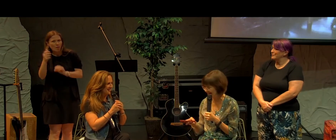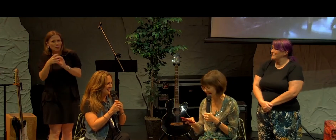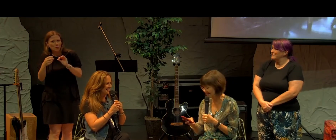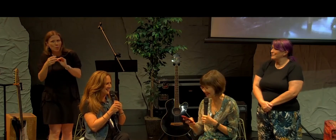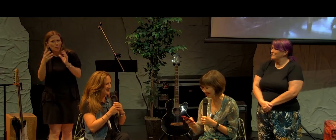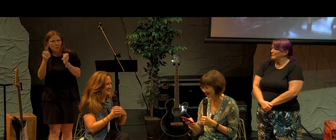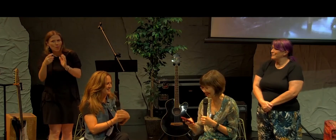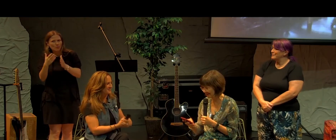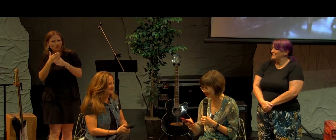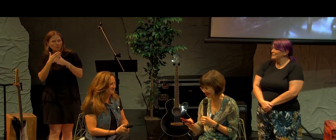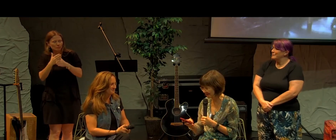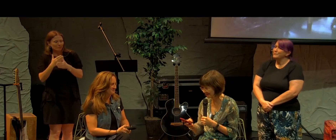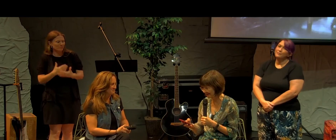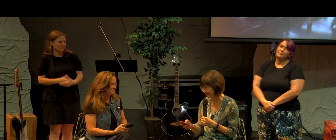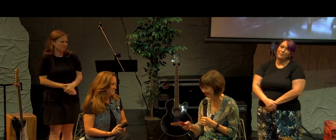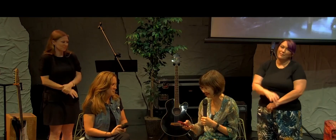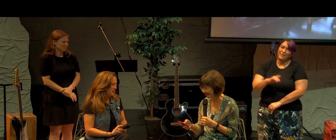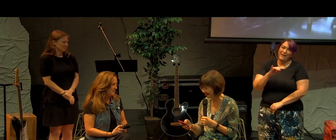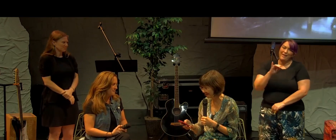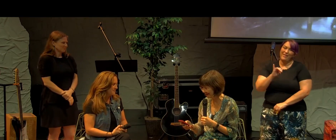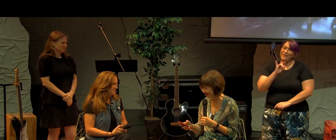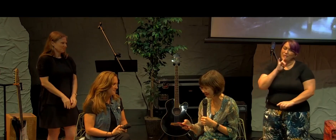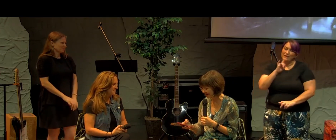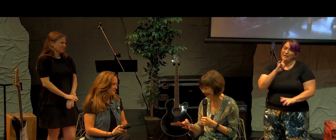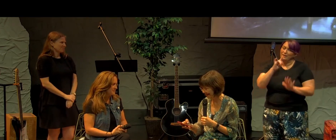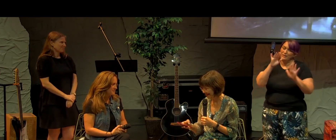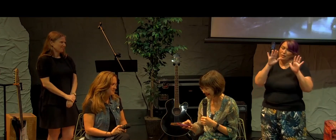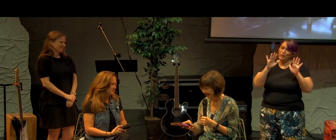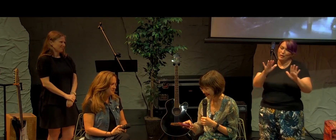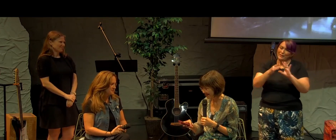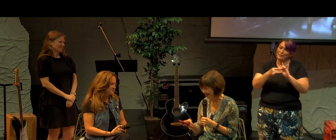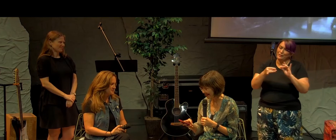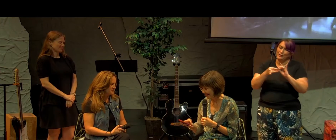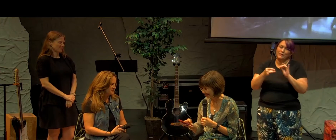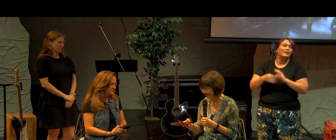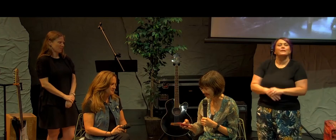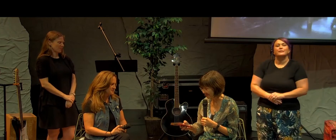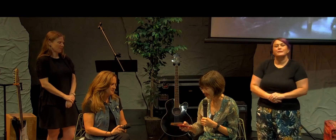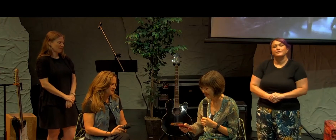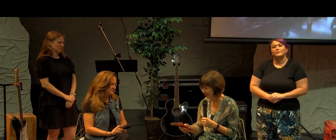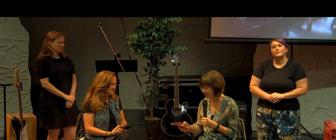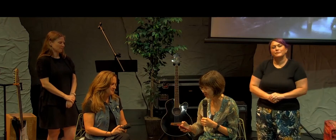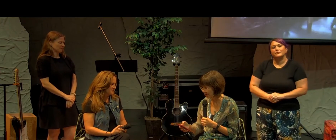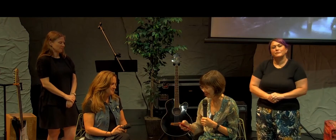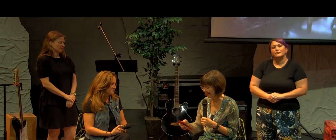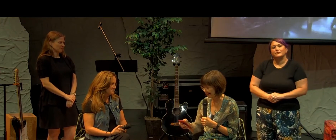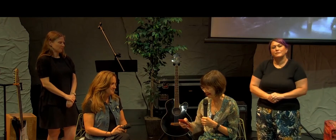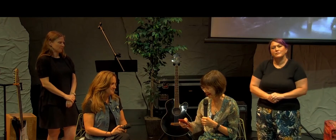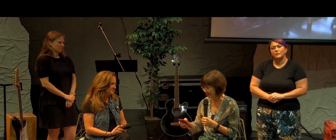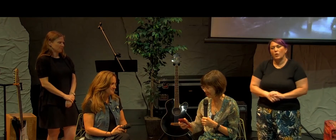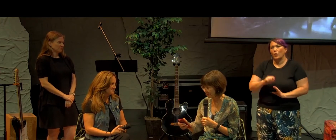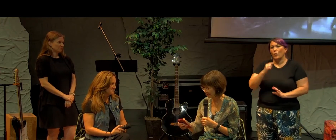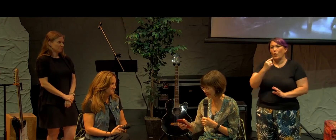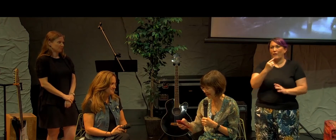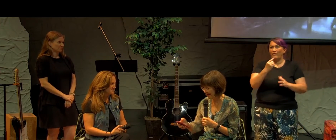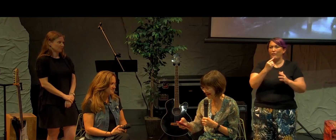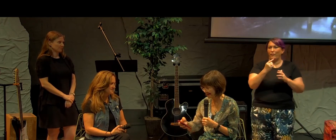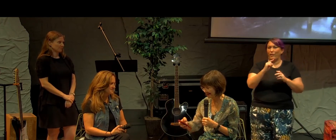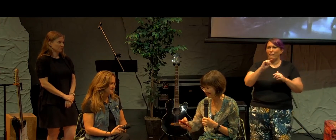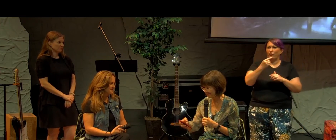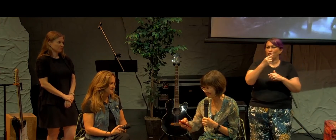Because this is just a great story. So one of the first women that came through